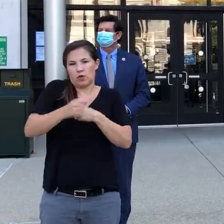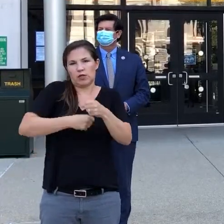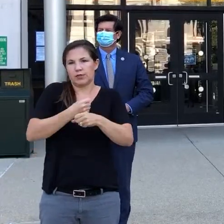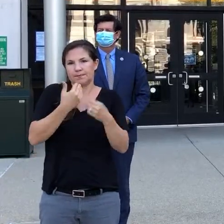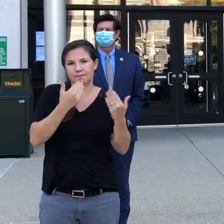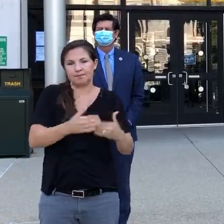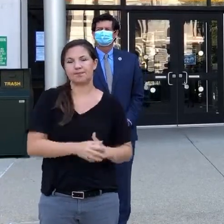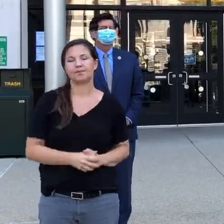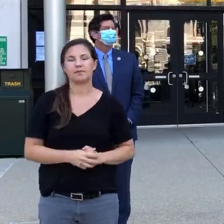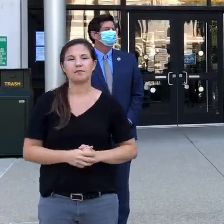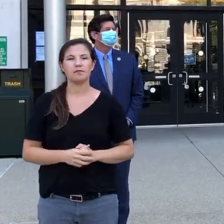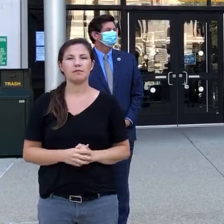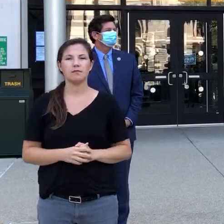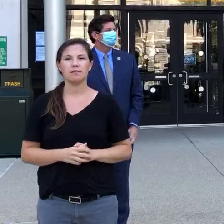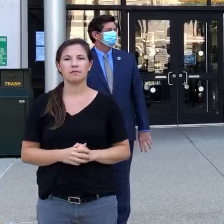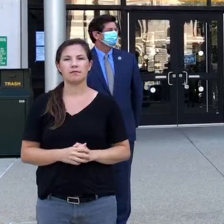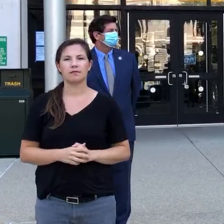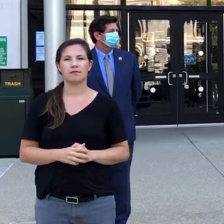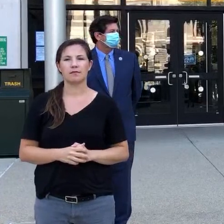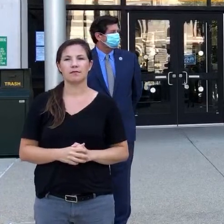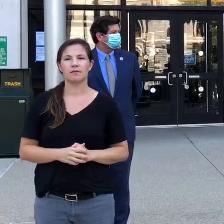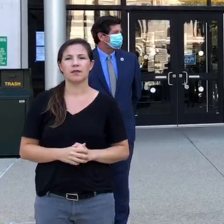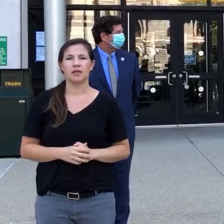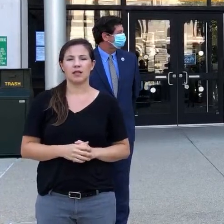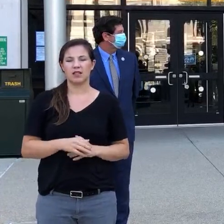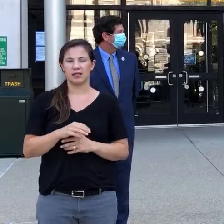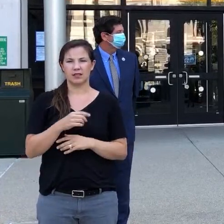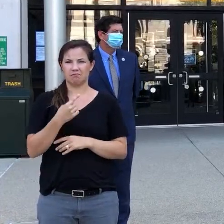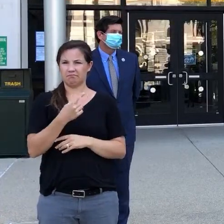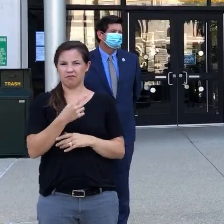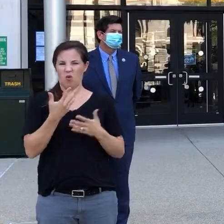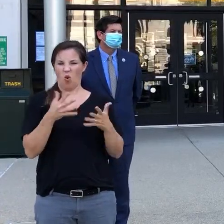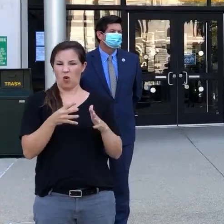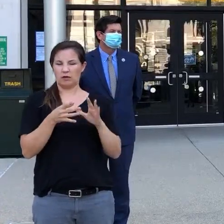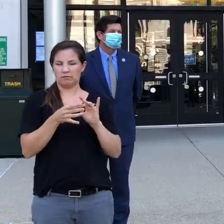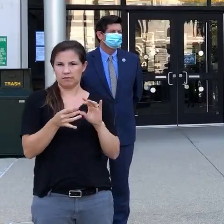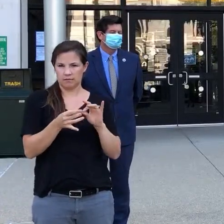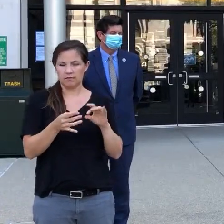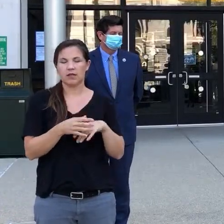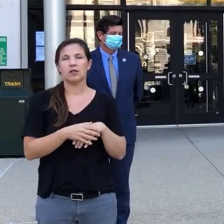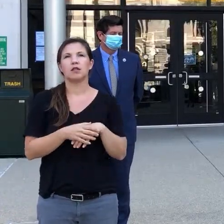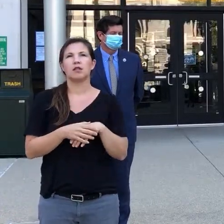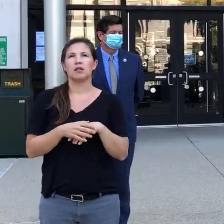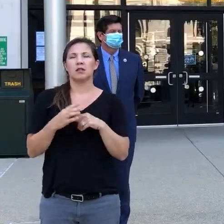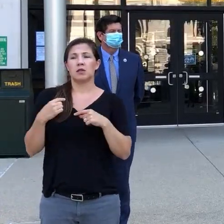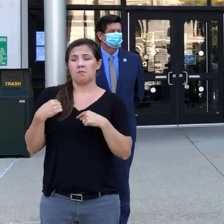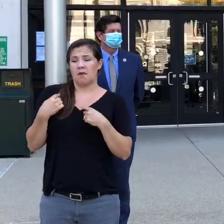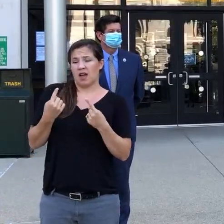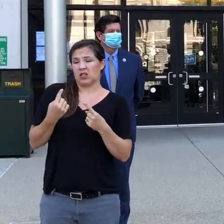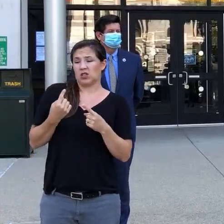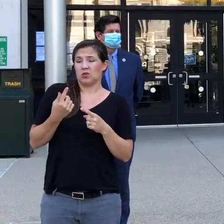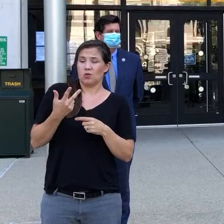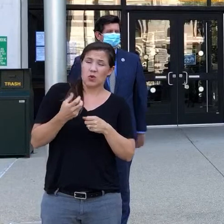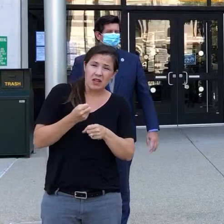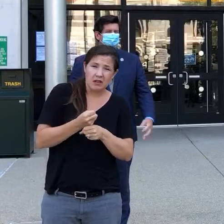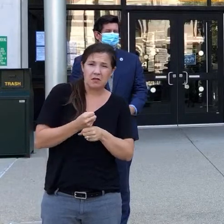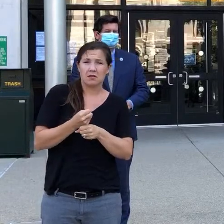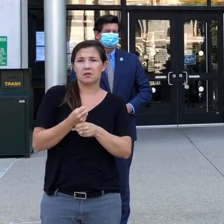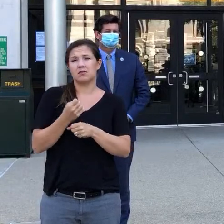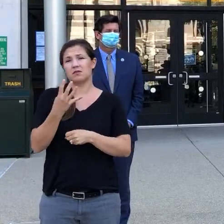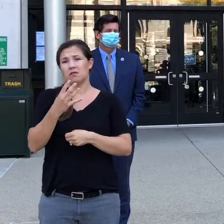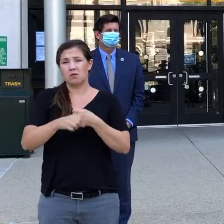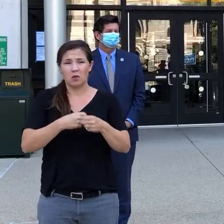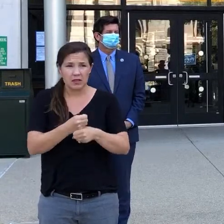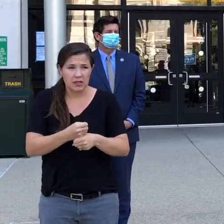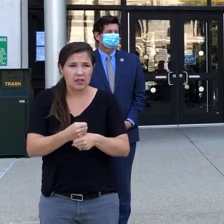years. As the county executive said, over the course of the past 3 or 4 years, we